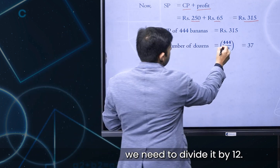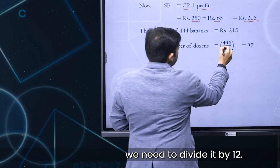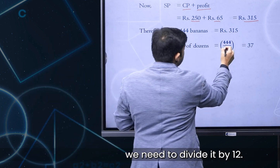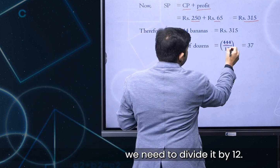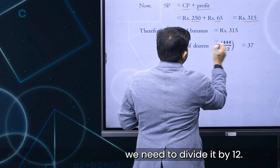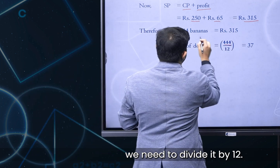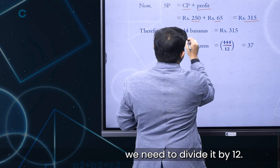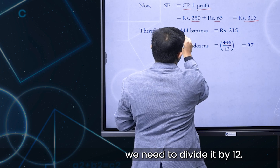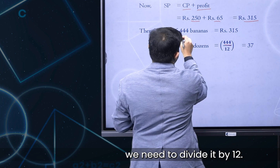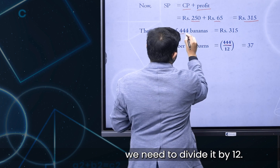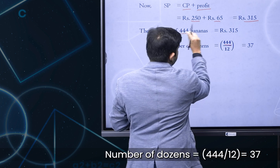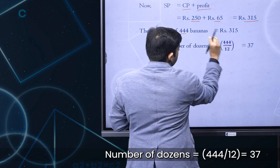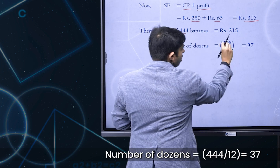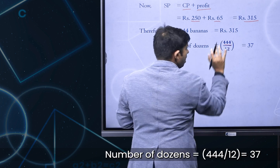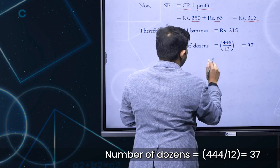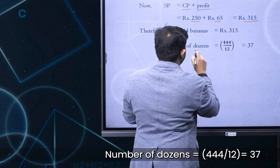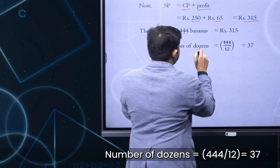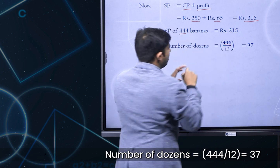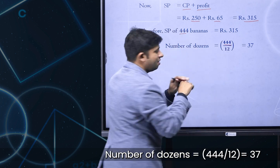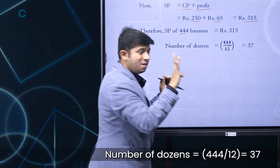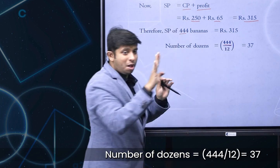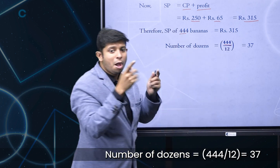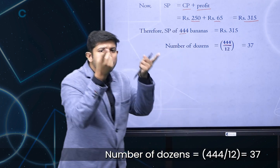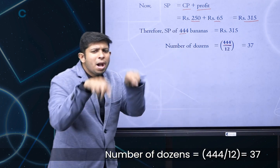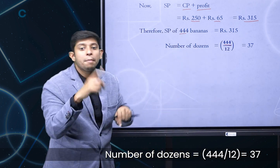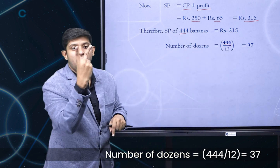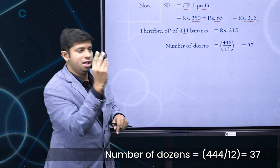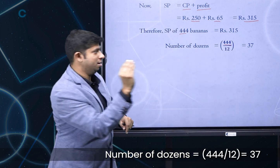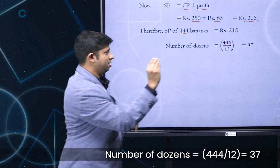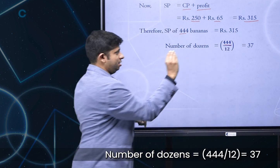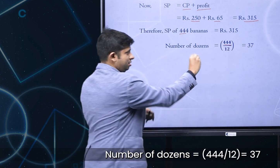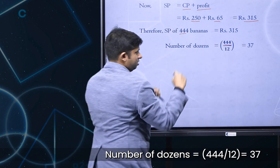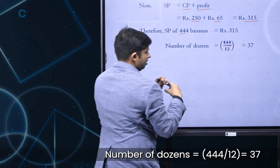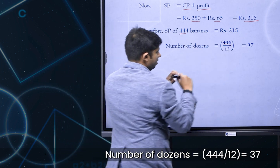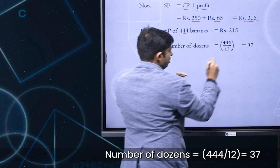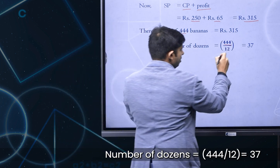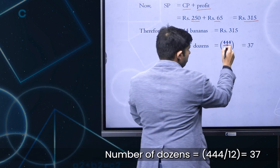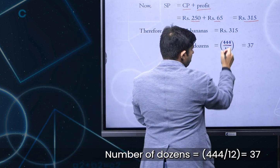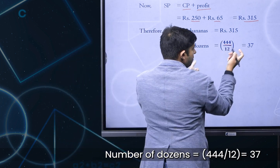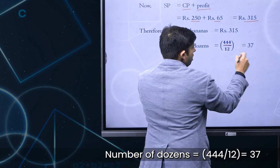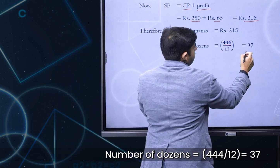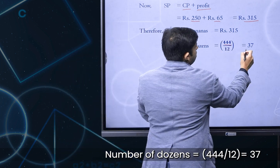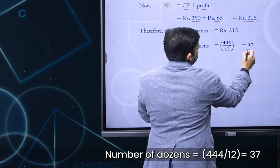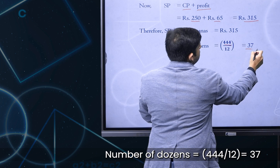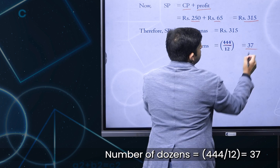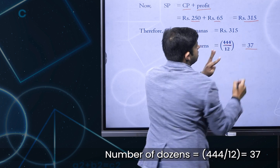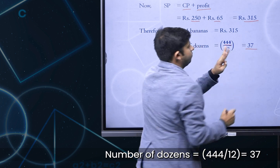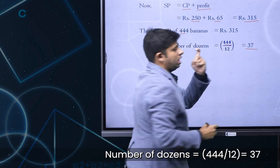12. Number of dozens is equal to 444 by 12 equals to 37.